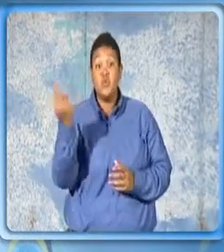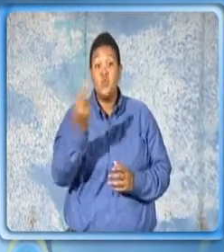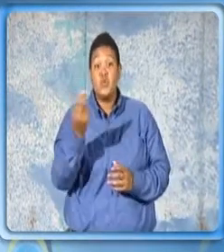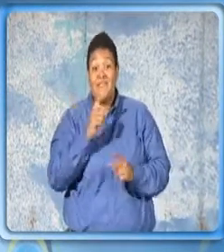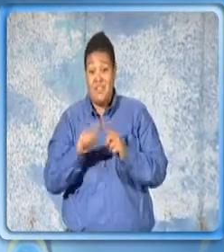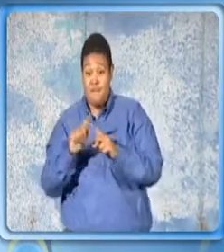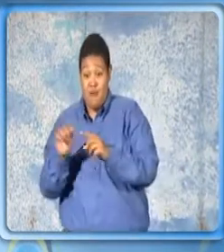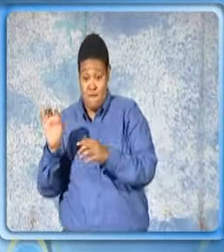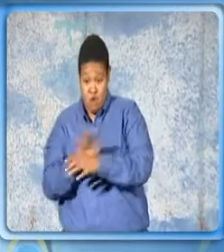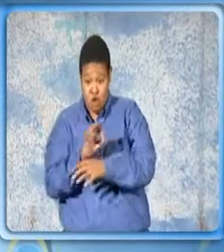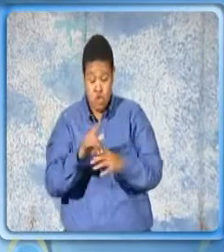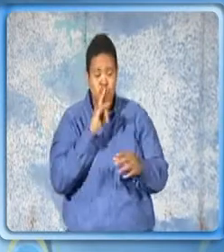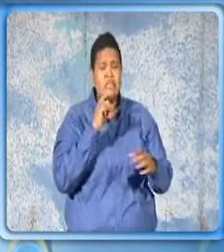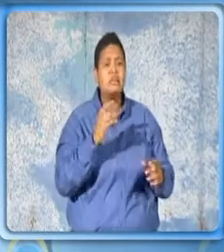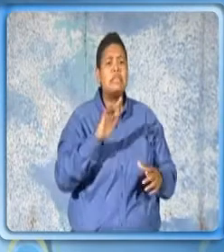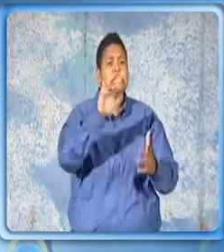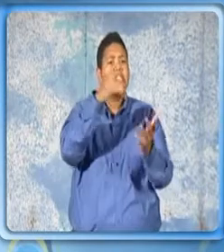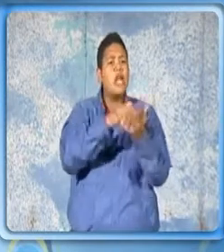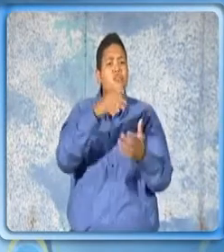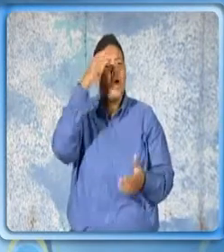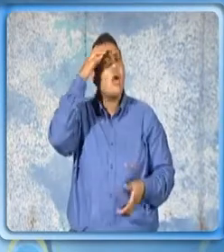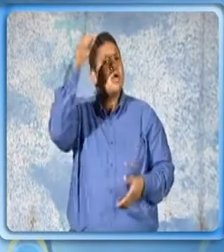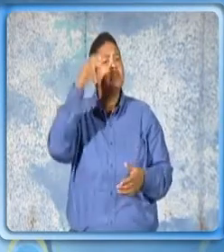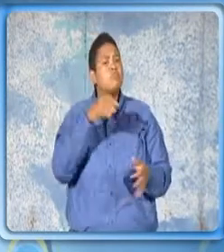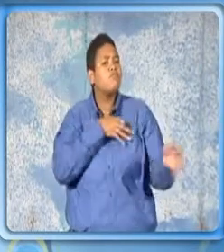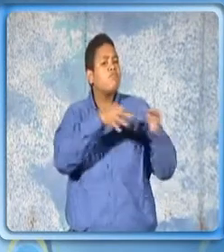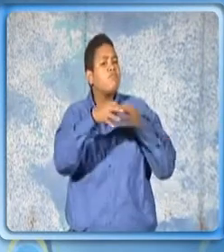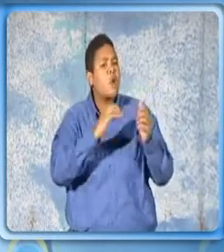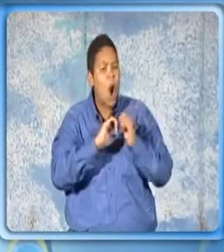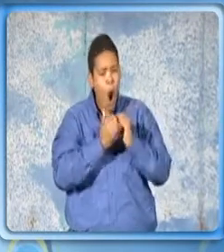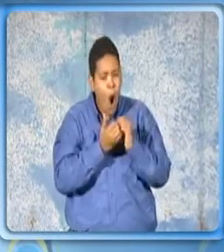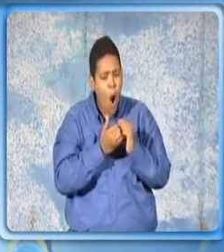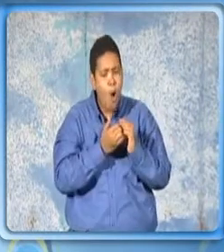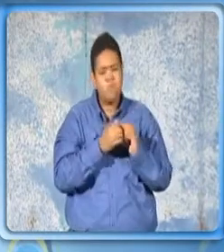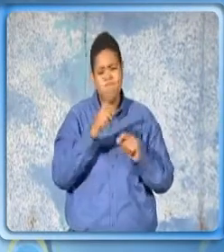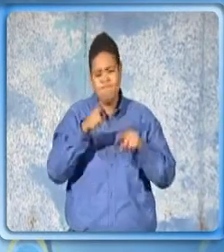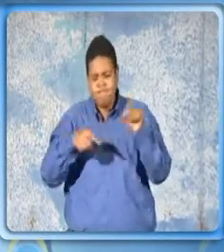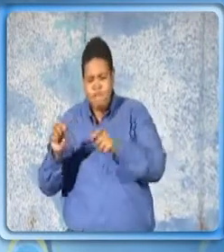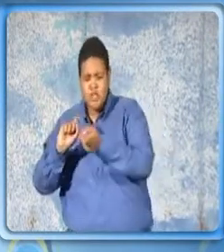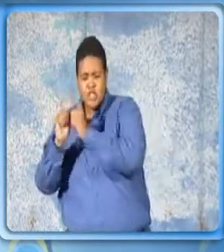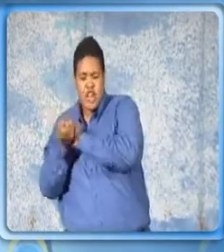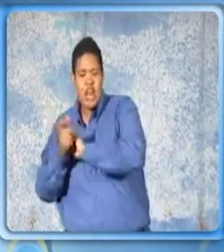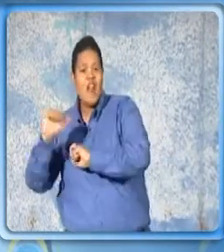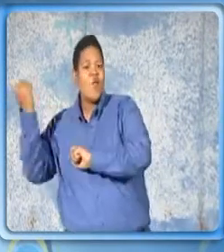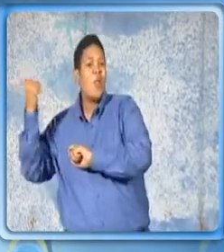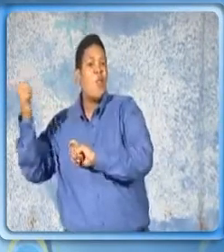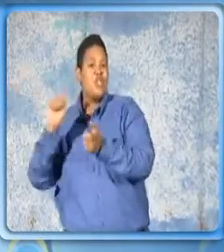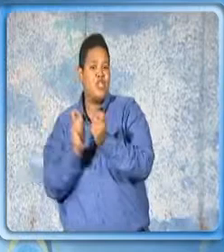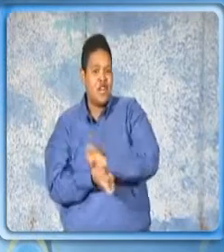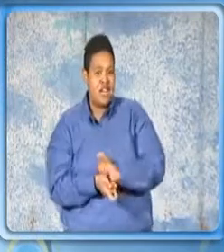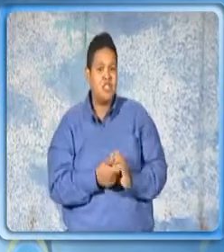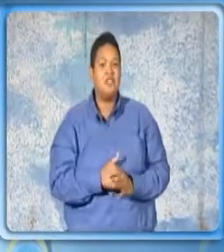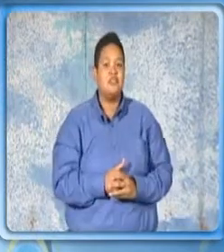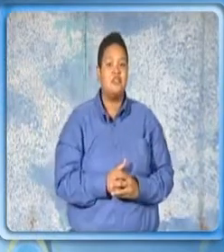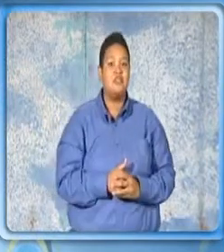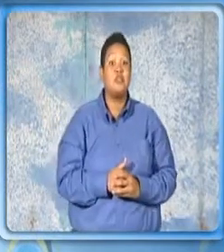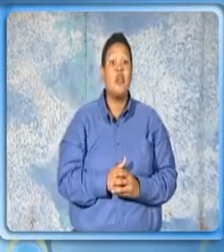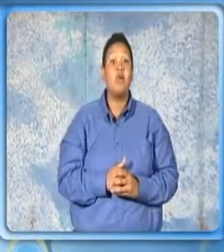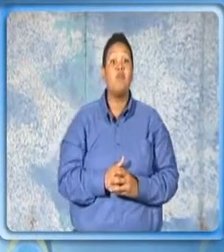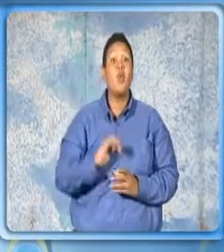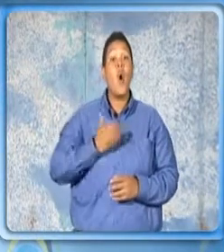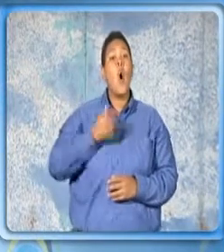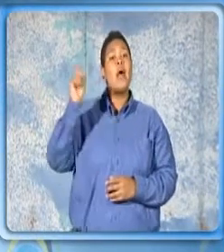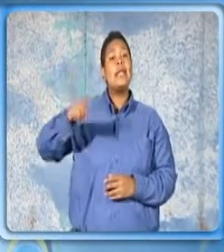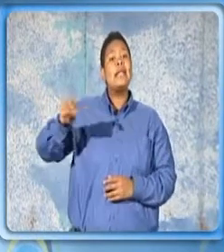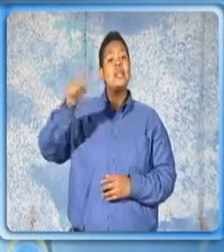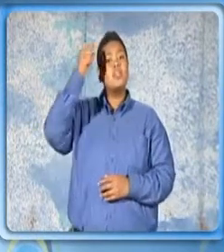is a central concept in describing how one variable varies as another changes. Our need to understand